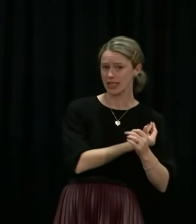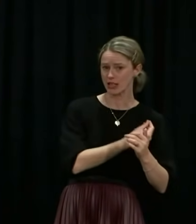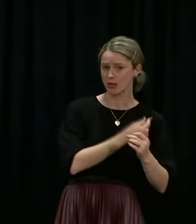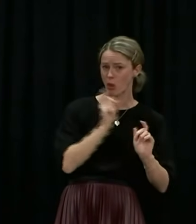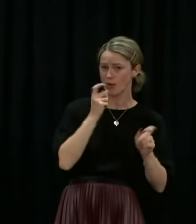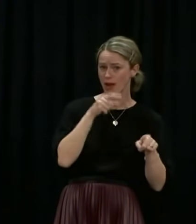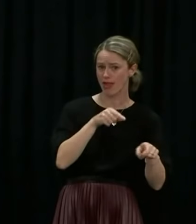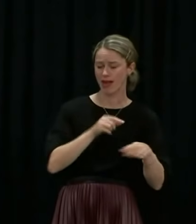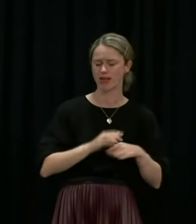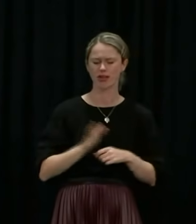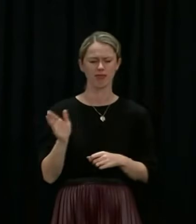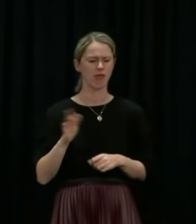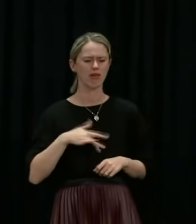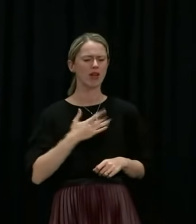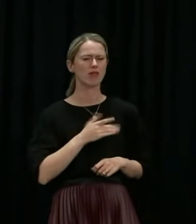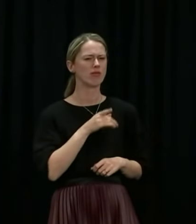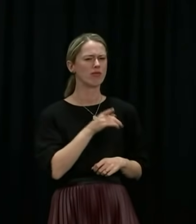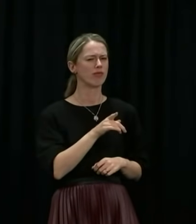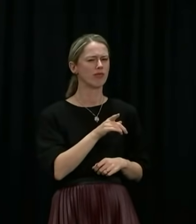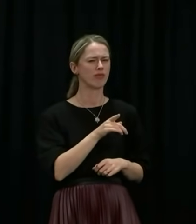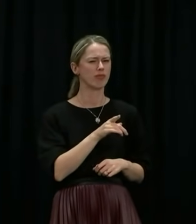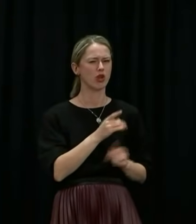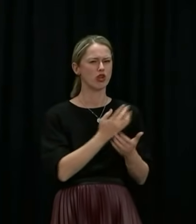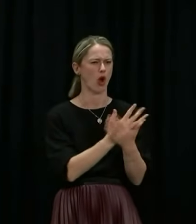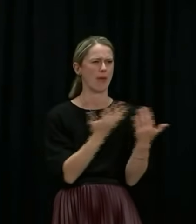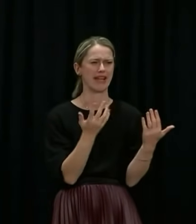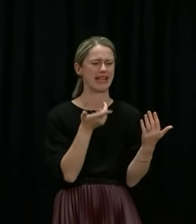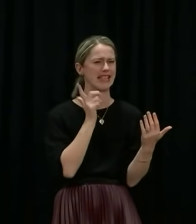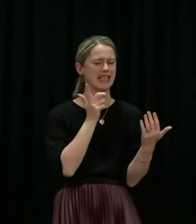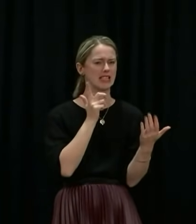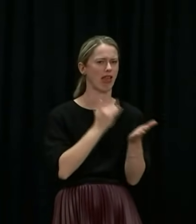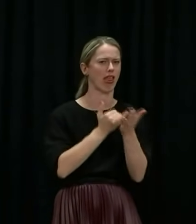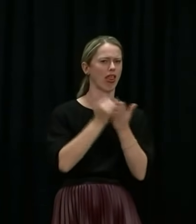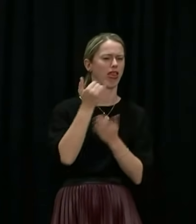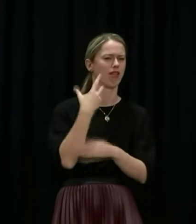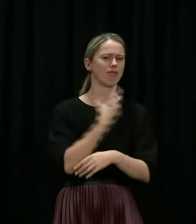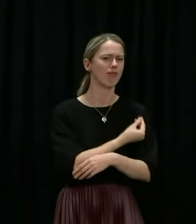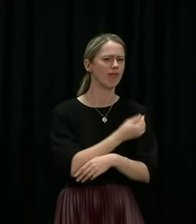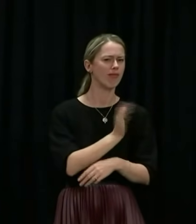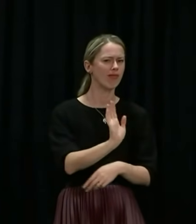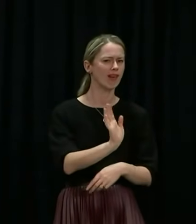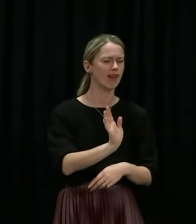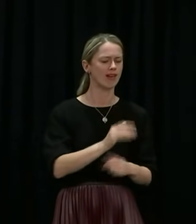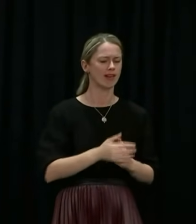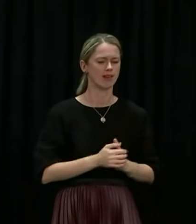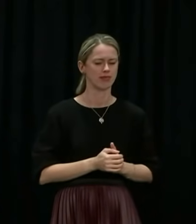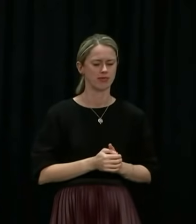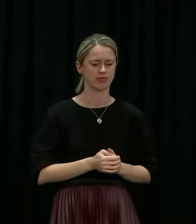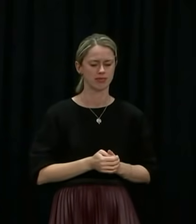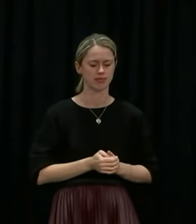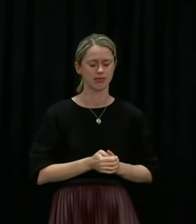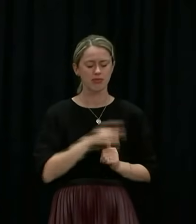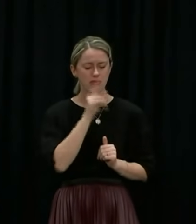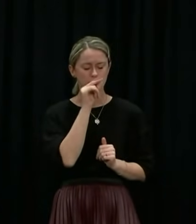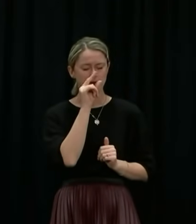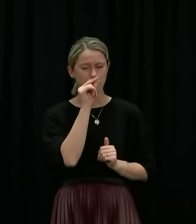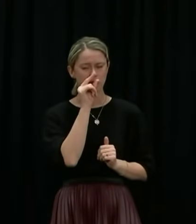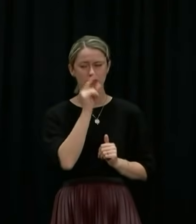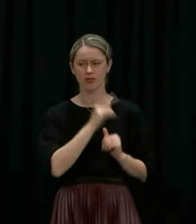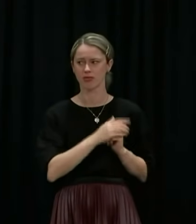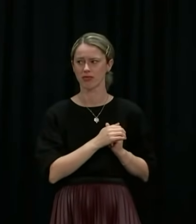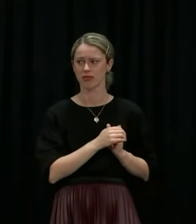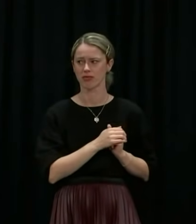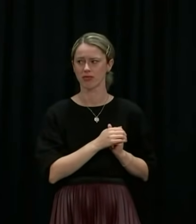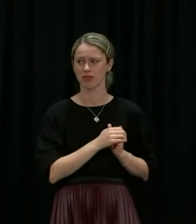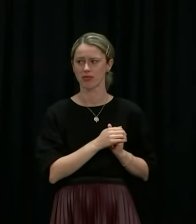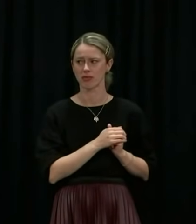seen evidence that there are large proportions of the workforce that aren't willing to be vaccinated. Potentially, where we could experience issues